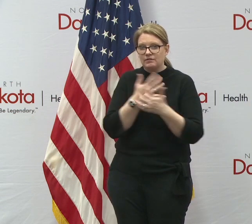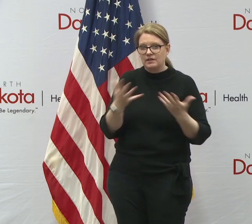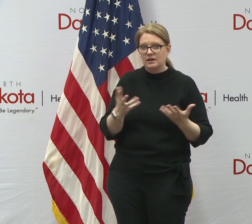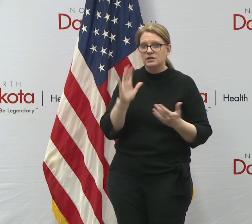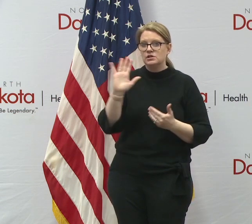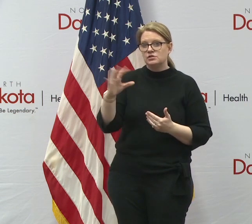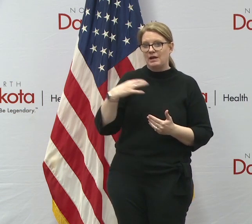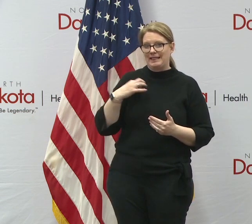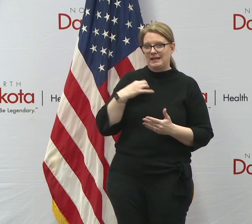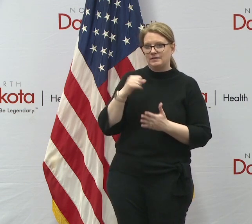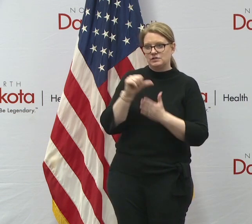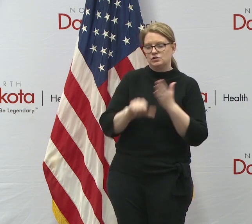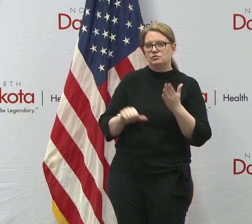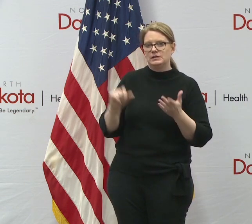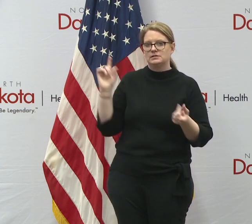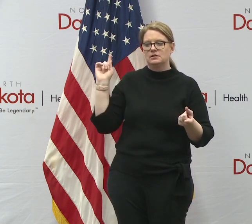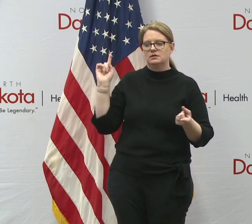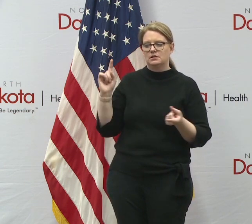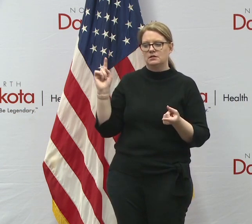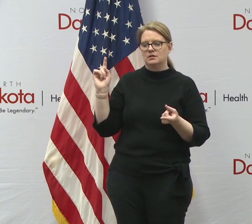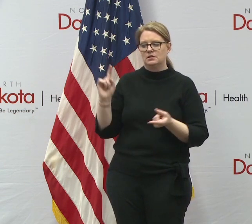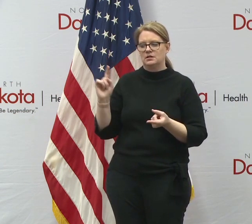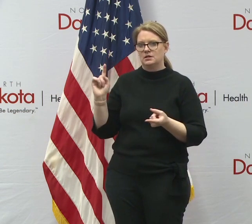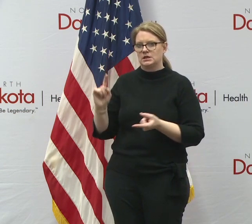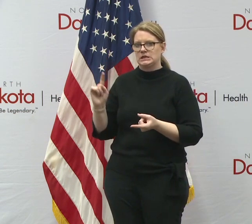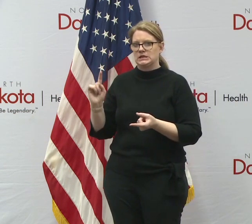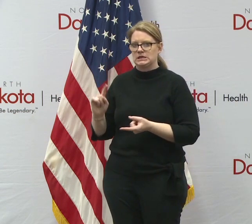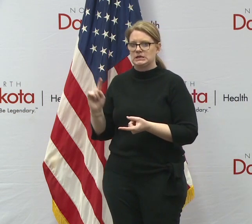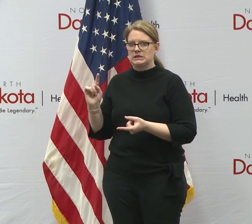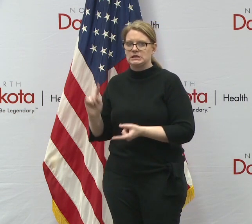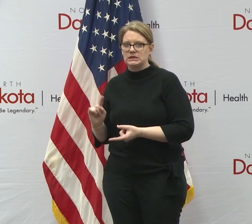elective surgeries, and people are electing